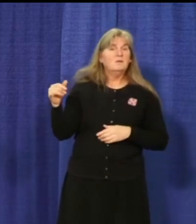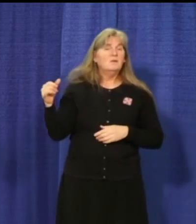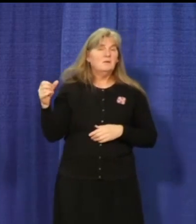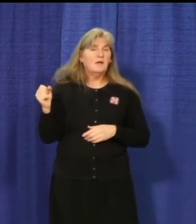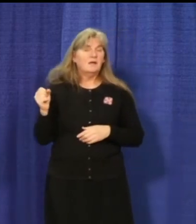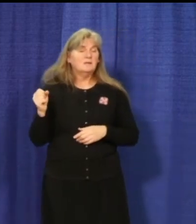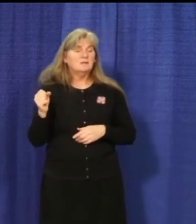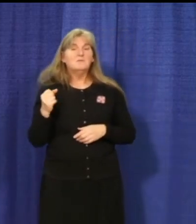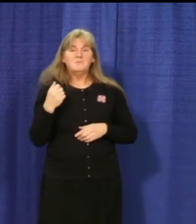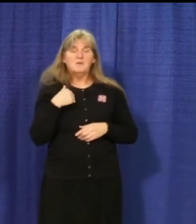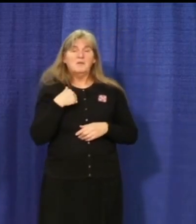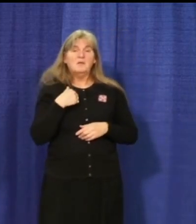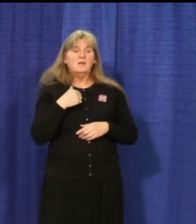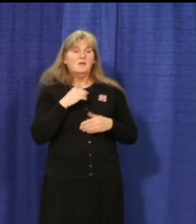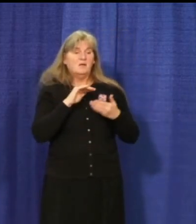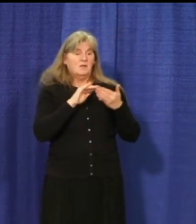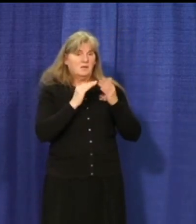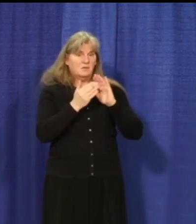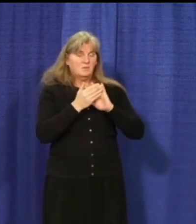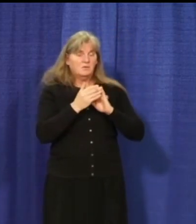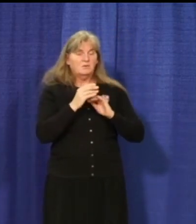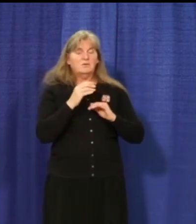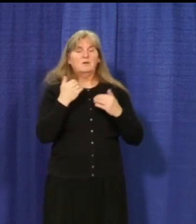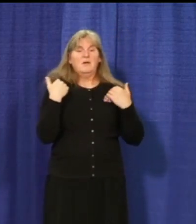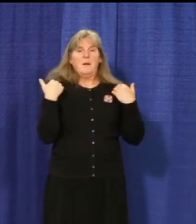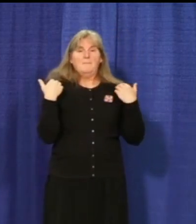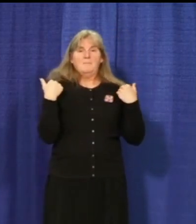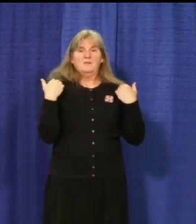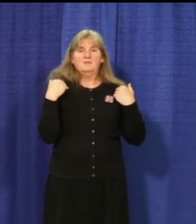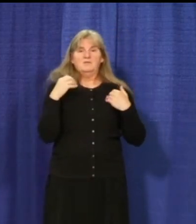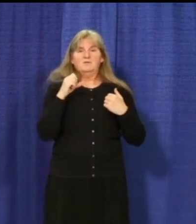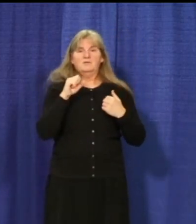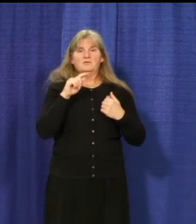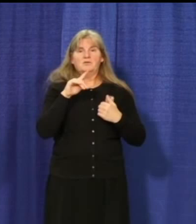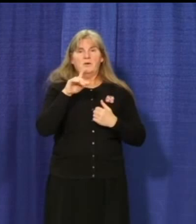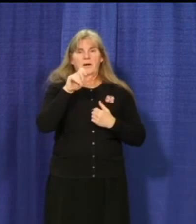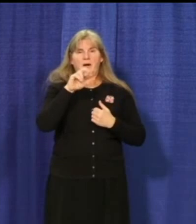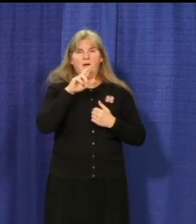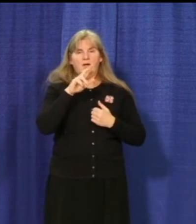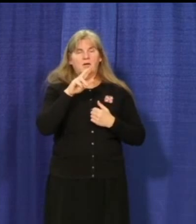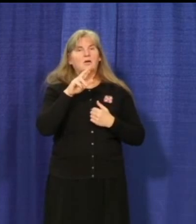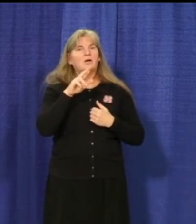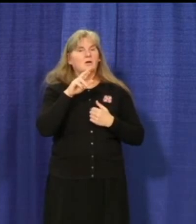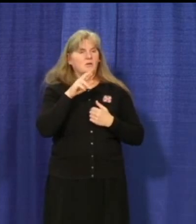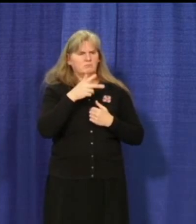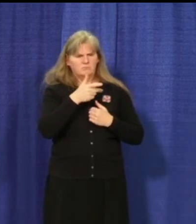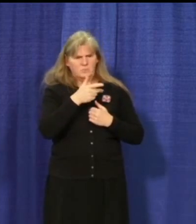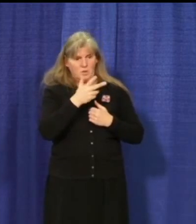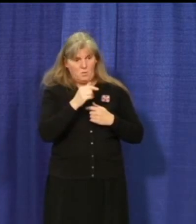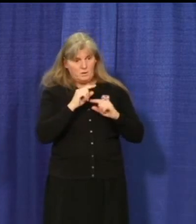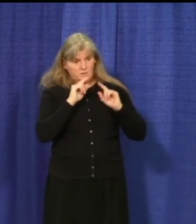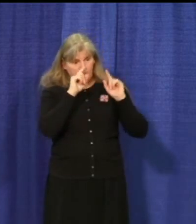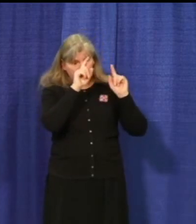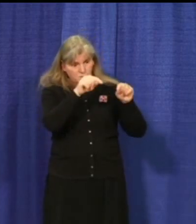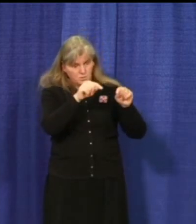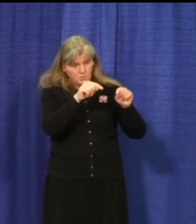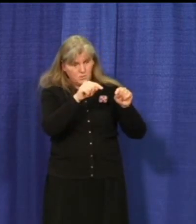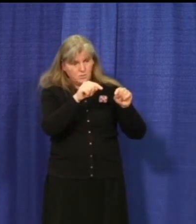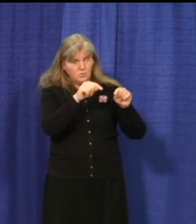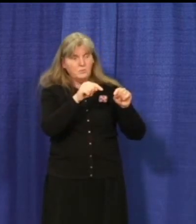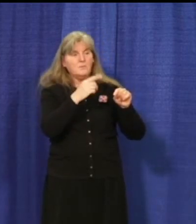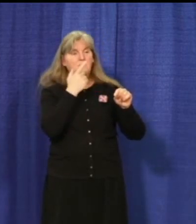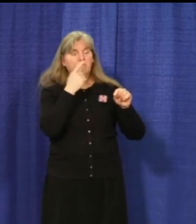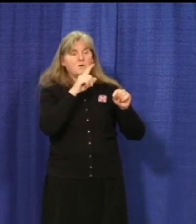the communities that we've gone to, John Stryker, Minister Stryker, has done his community tours, starting with, do you want us to come to your communities or not? Do we do this